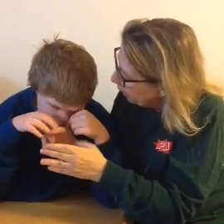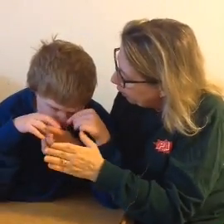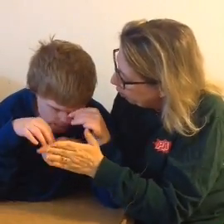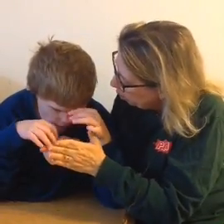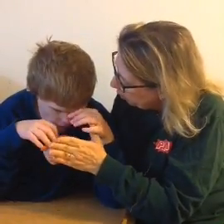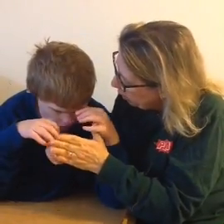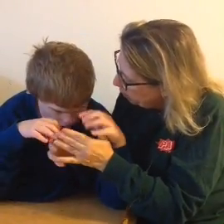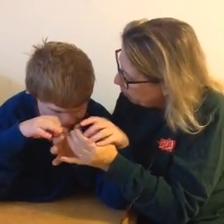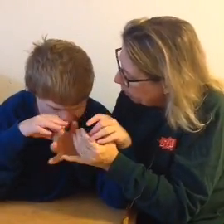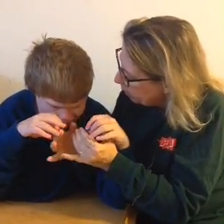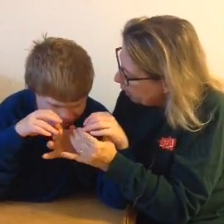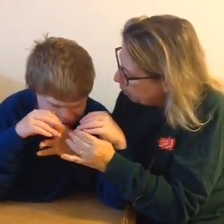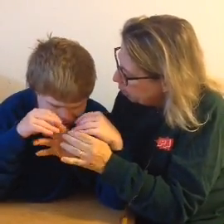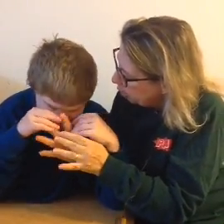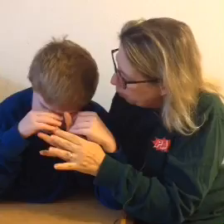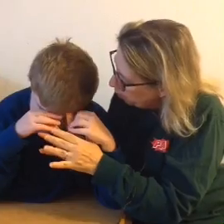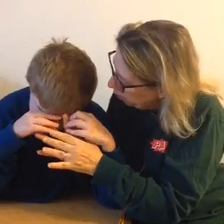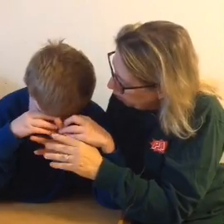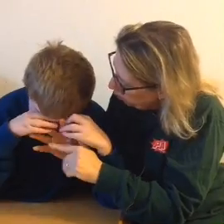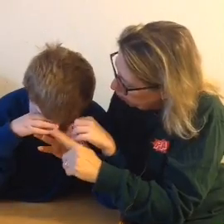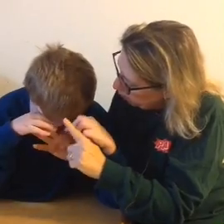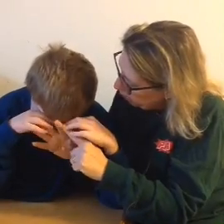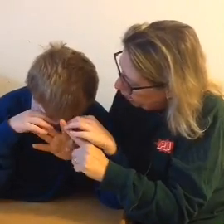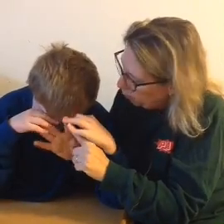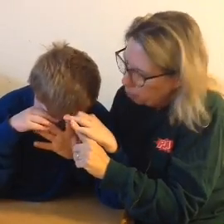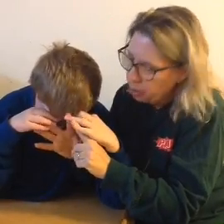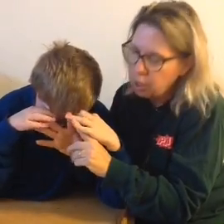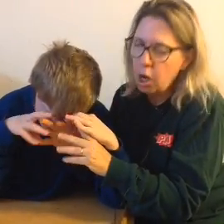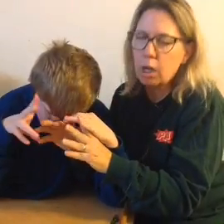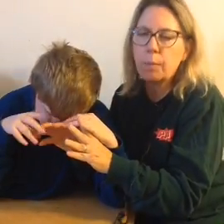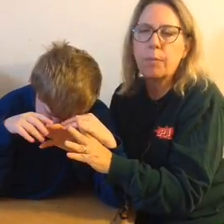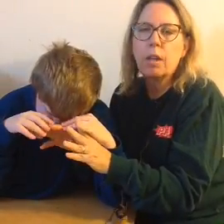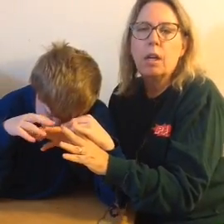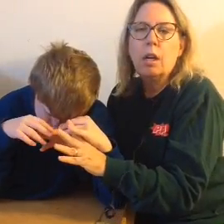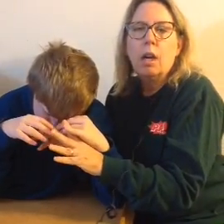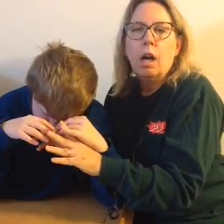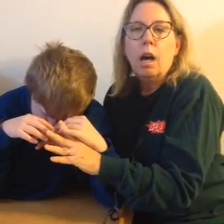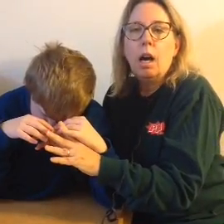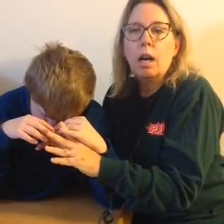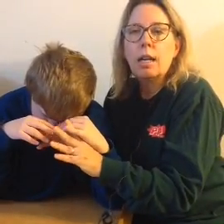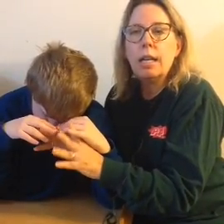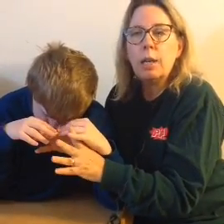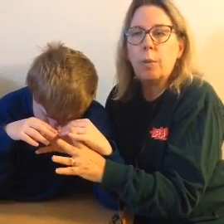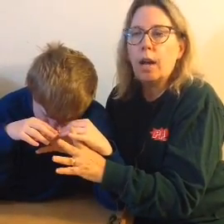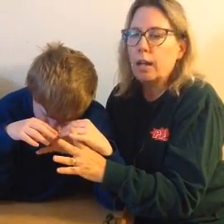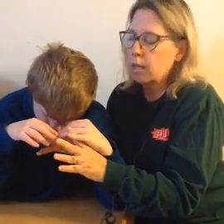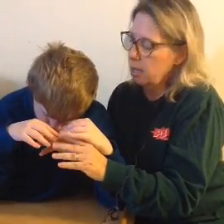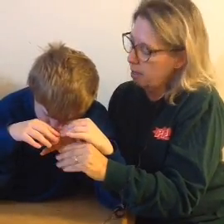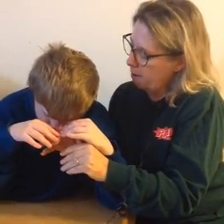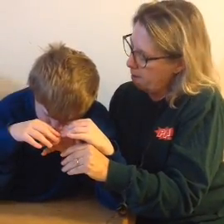later. Okay, but right now we're gonna sign. We're gonna talk. Anyway.